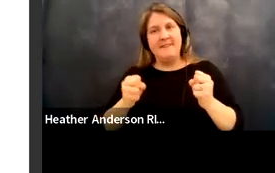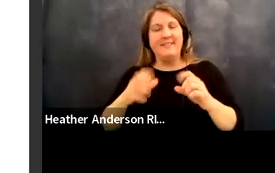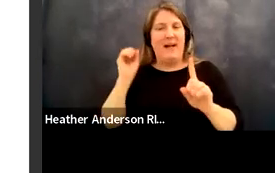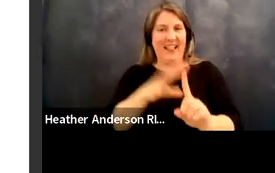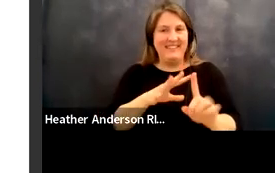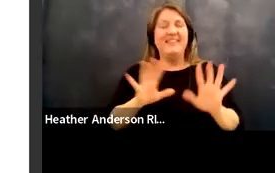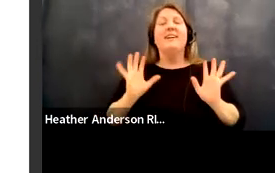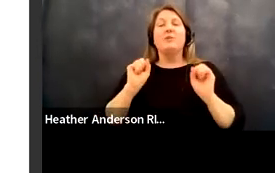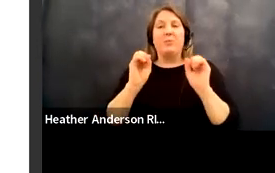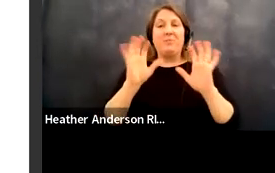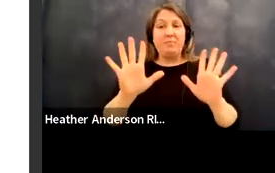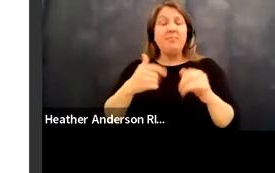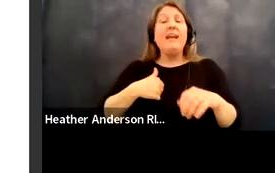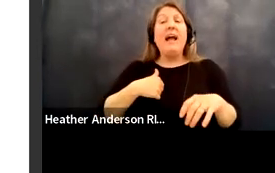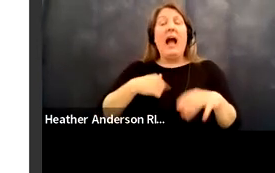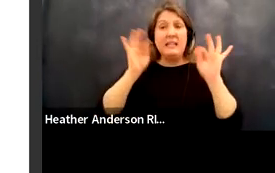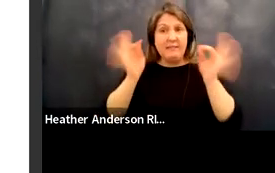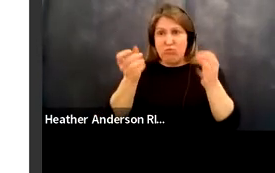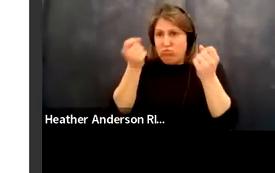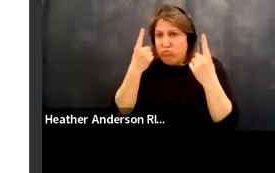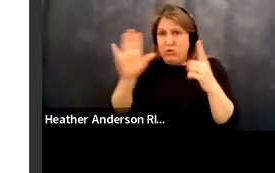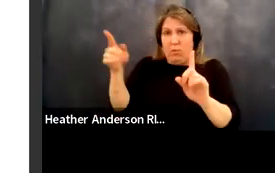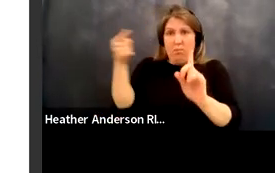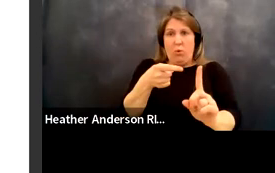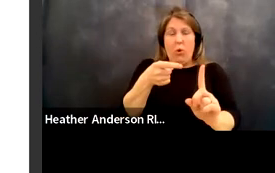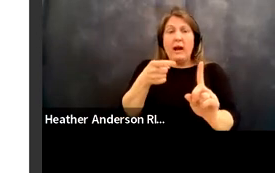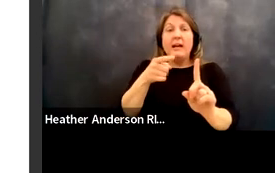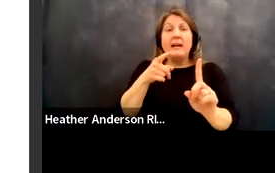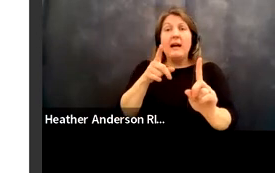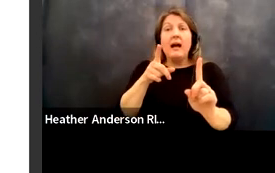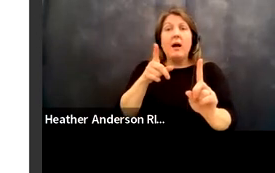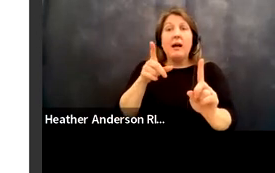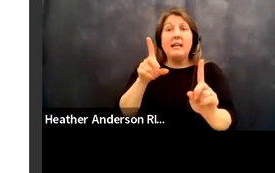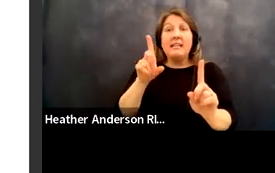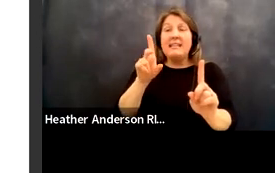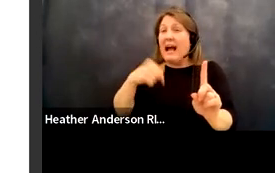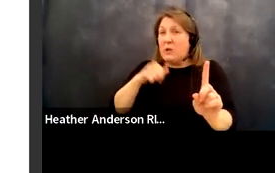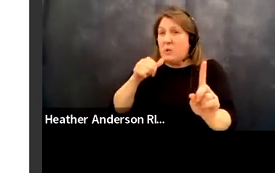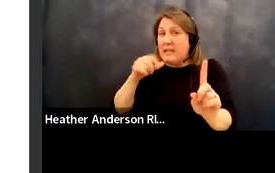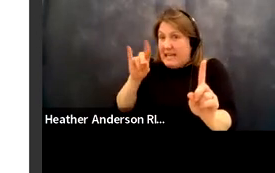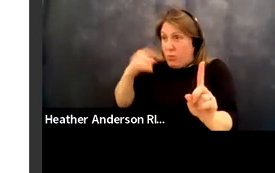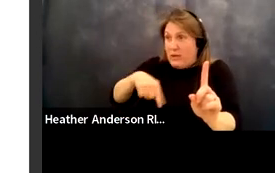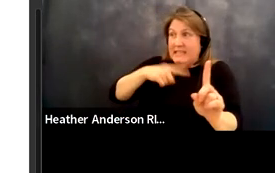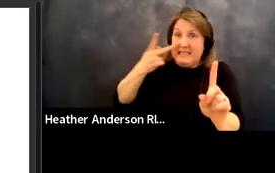So I definitely see what you're saying. Did we see the whole first page though? Yes. That,